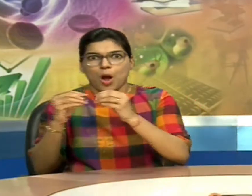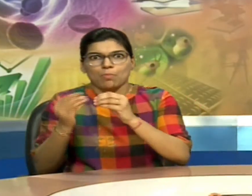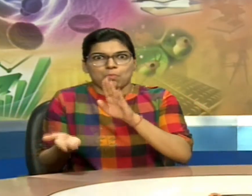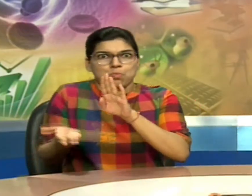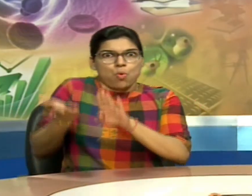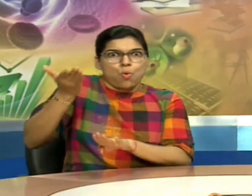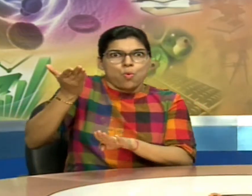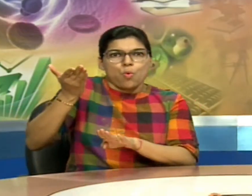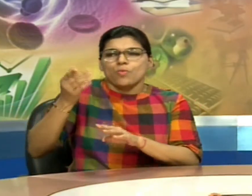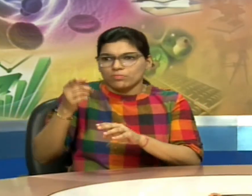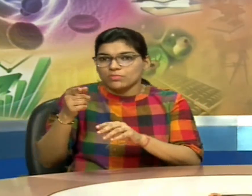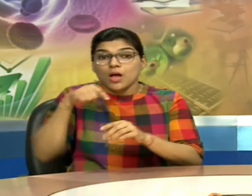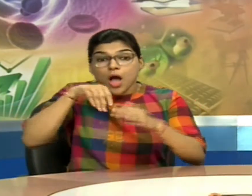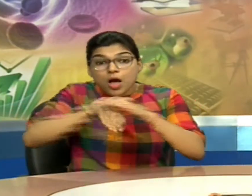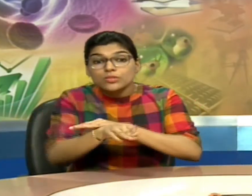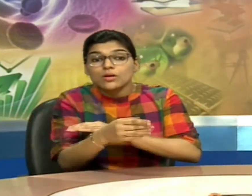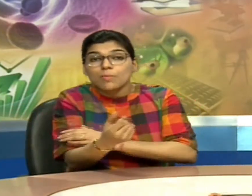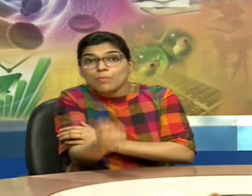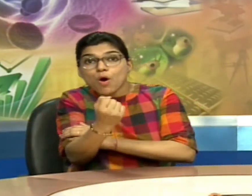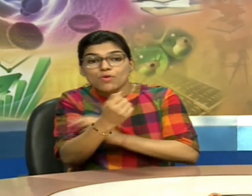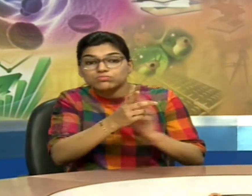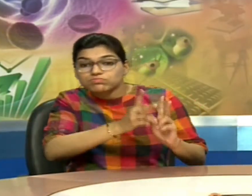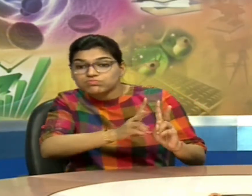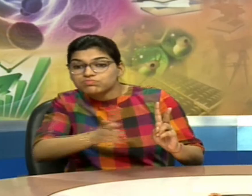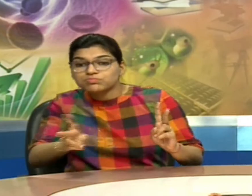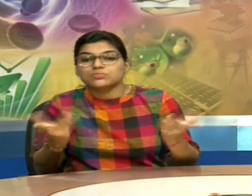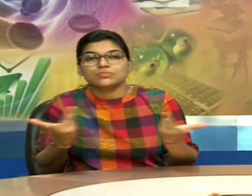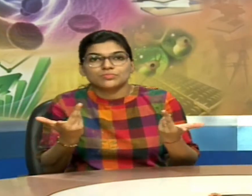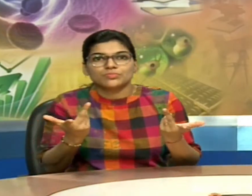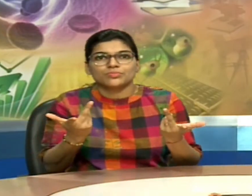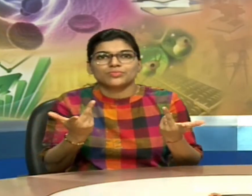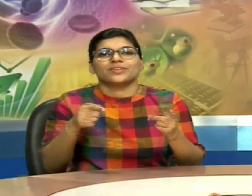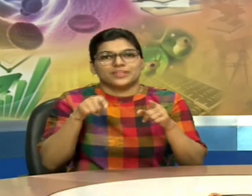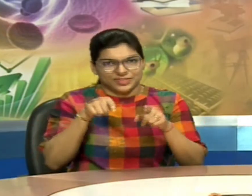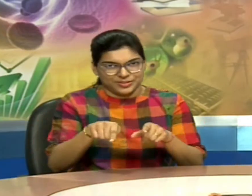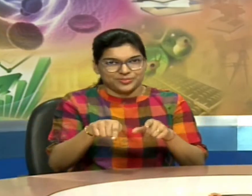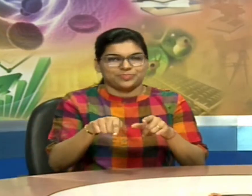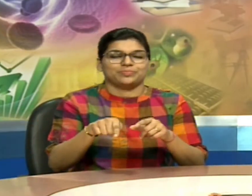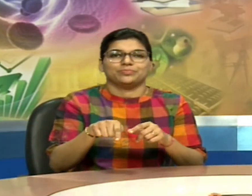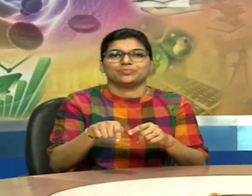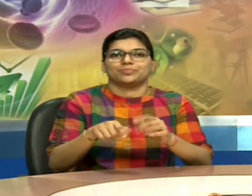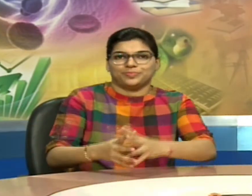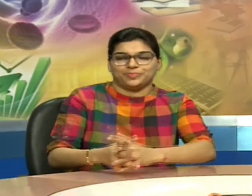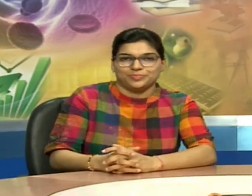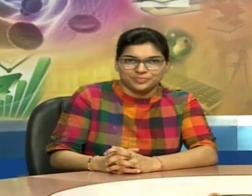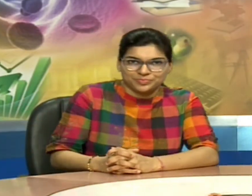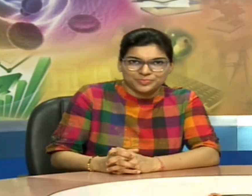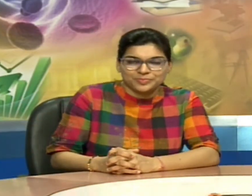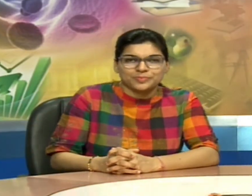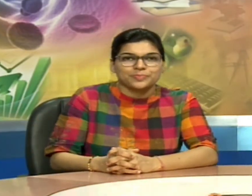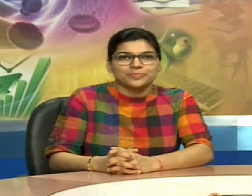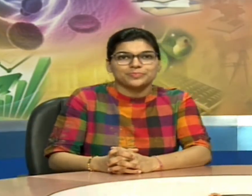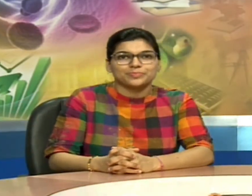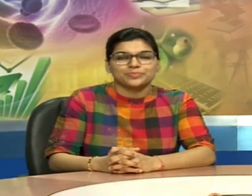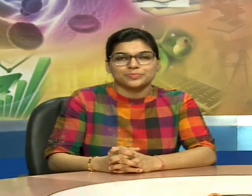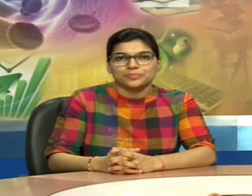Some mobile has more GB. So accordingly we see that efficient things.